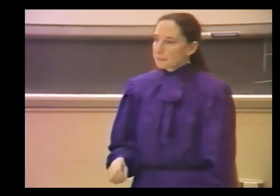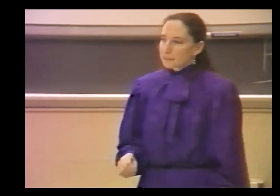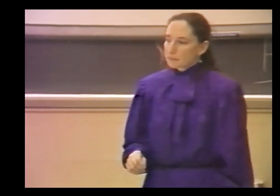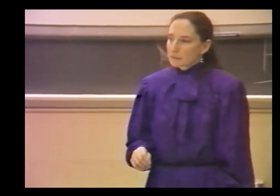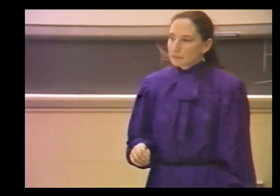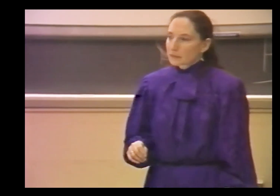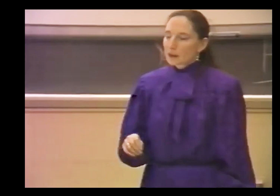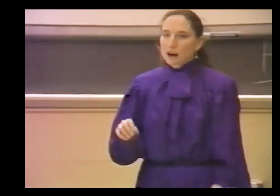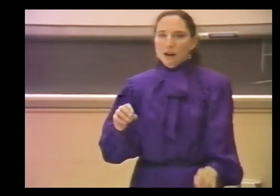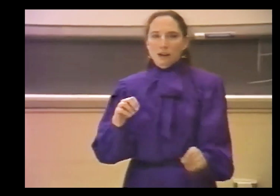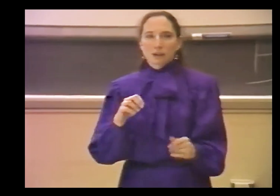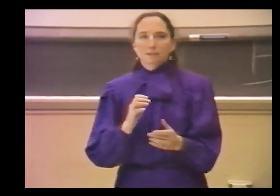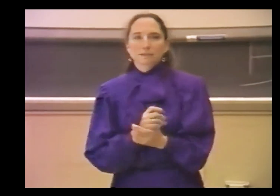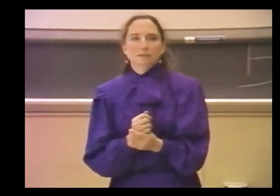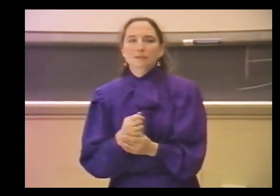an object.